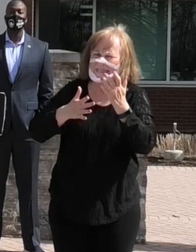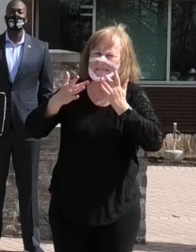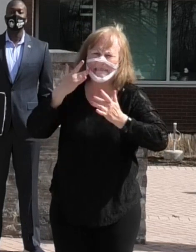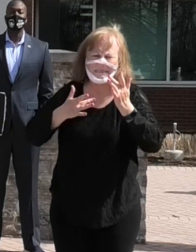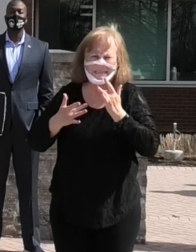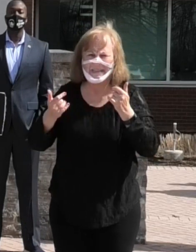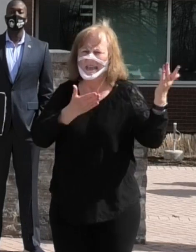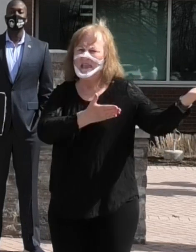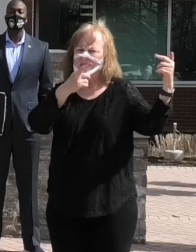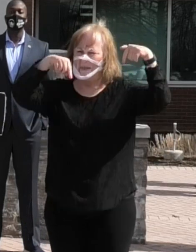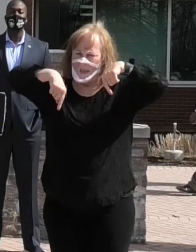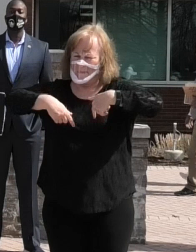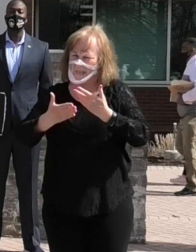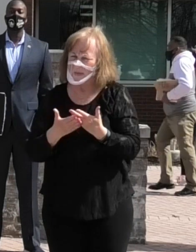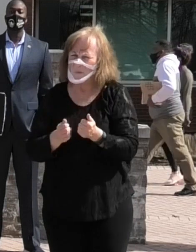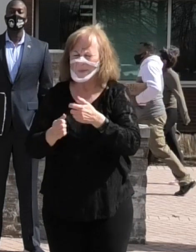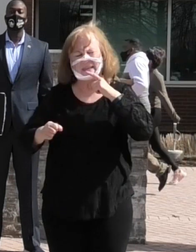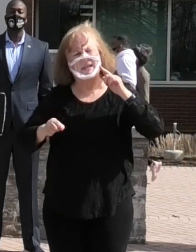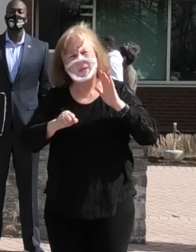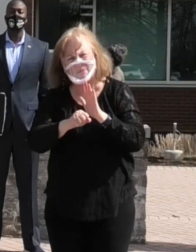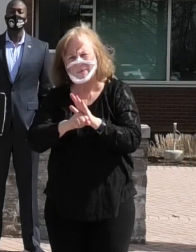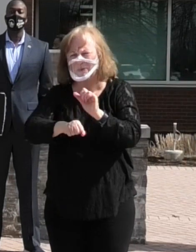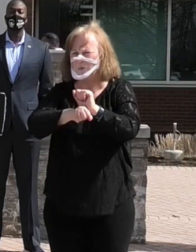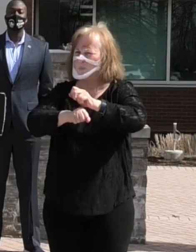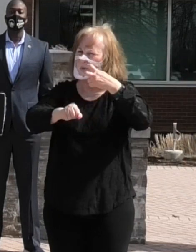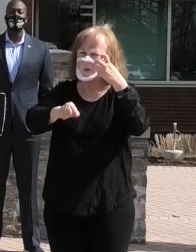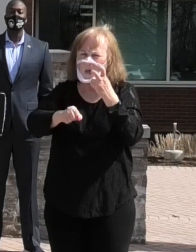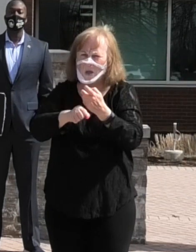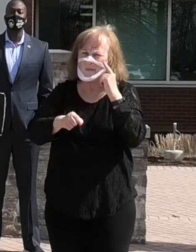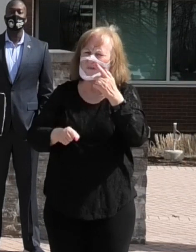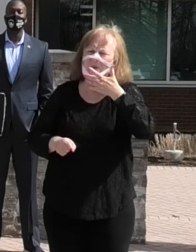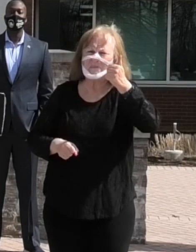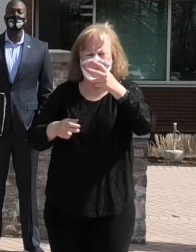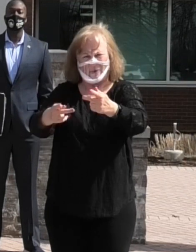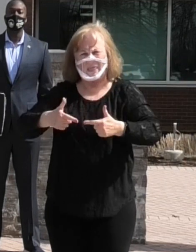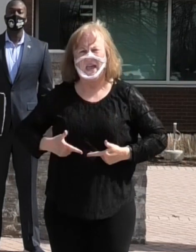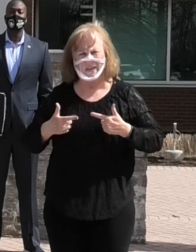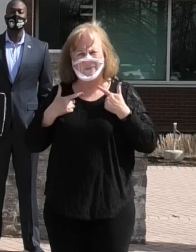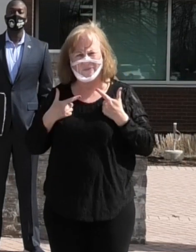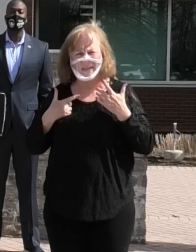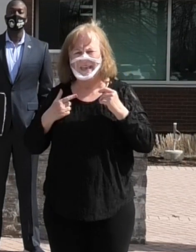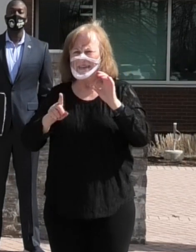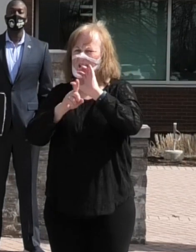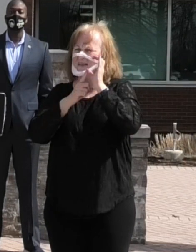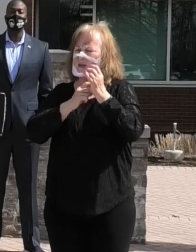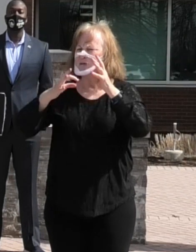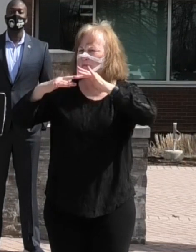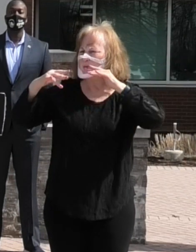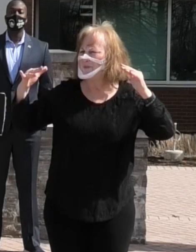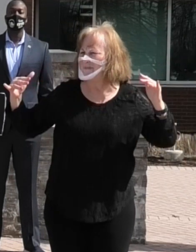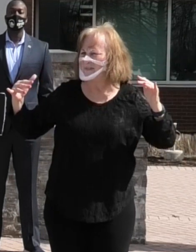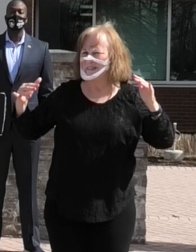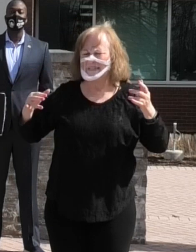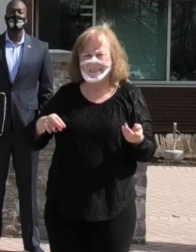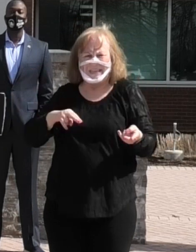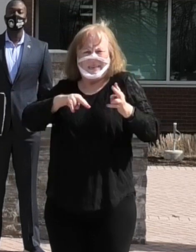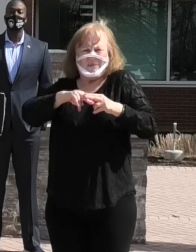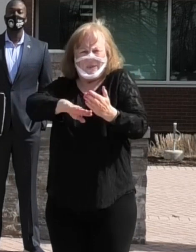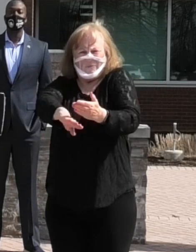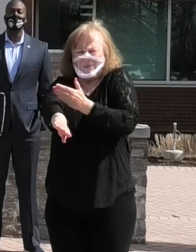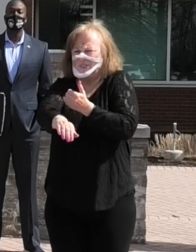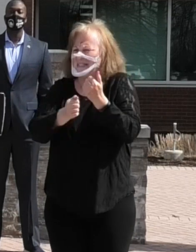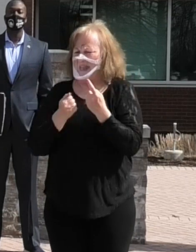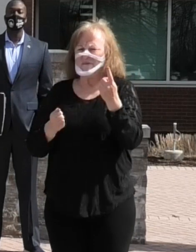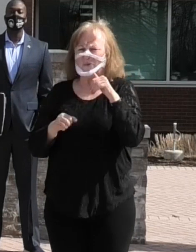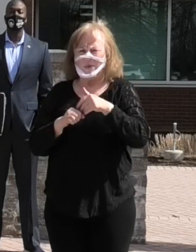They bring with them a commitment to work hard for a better life and a cultural diversity that enriches